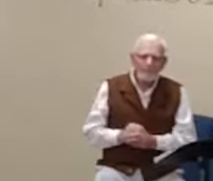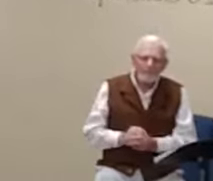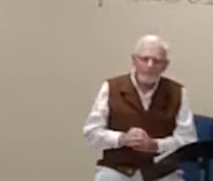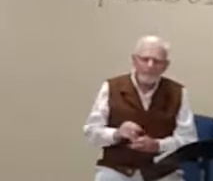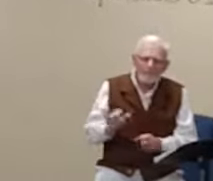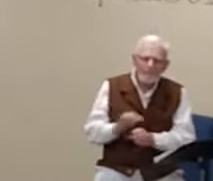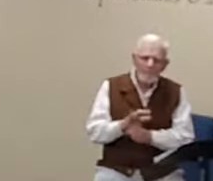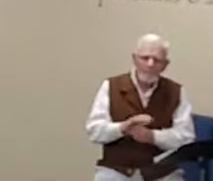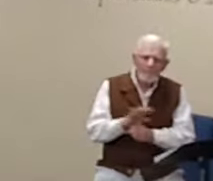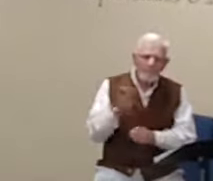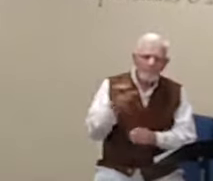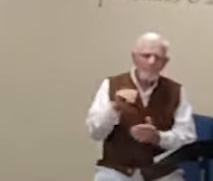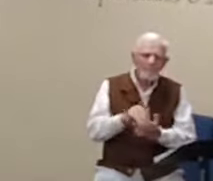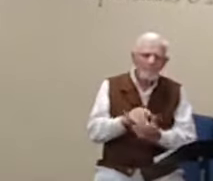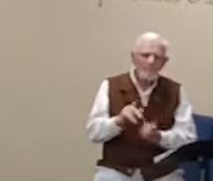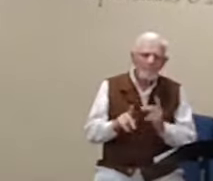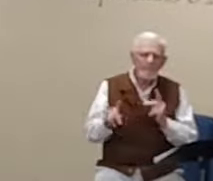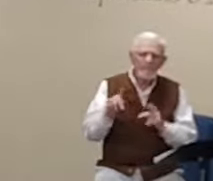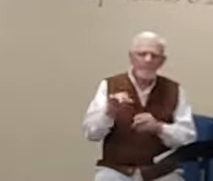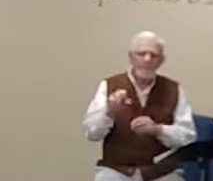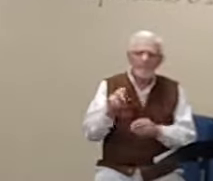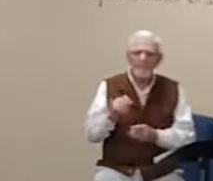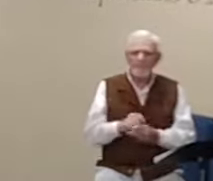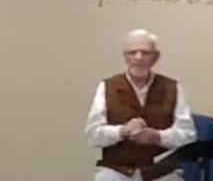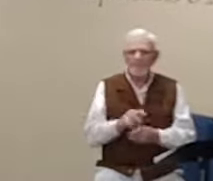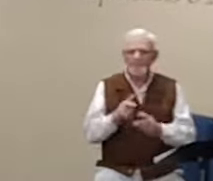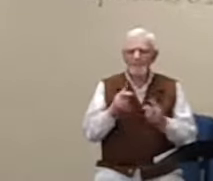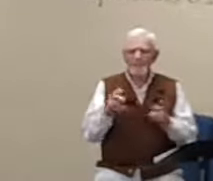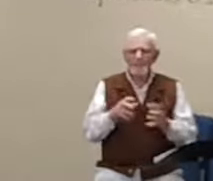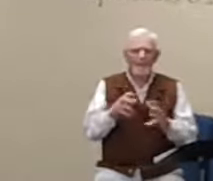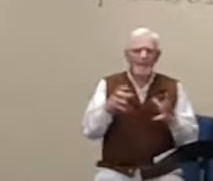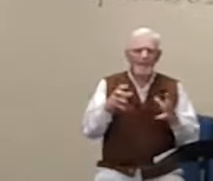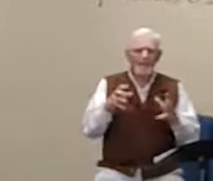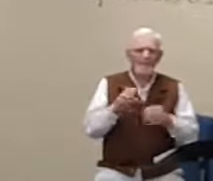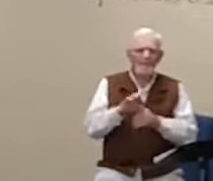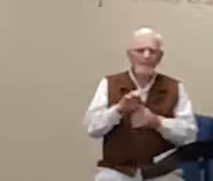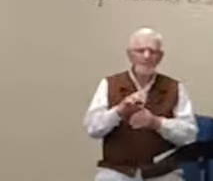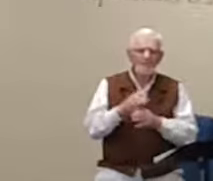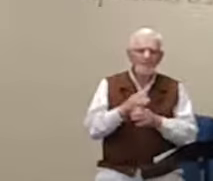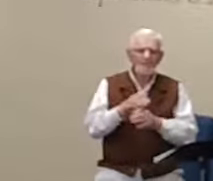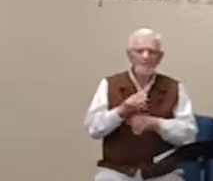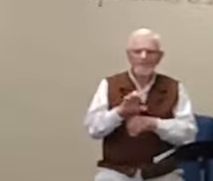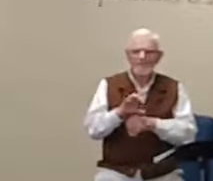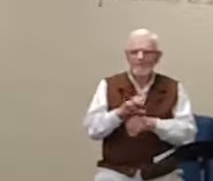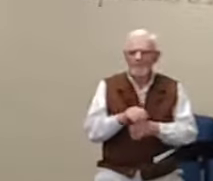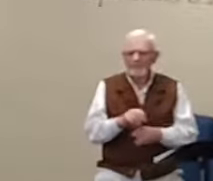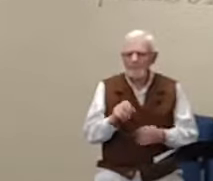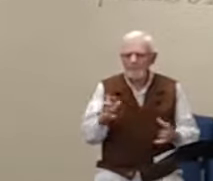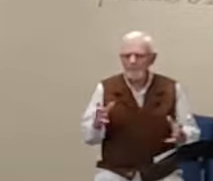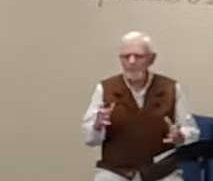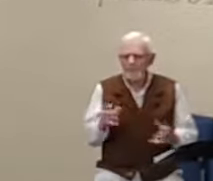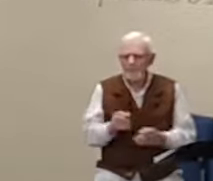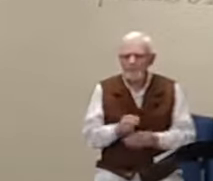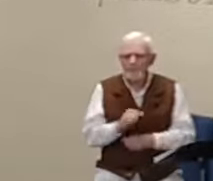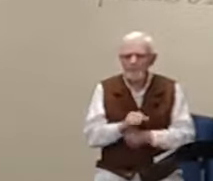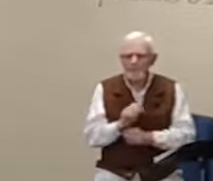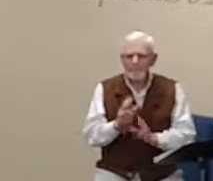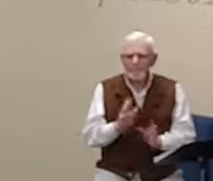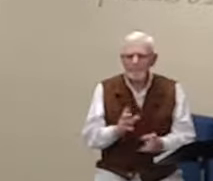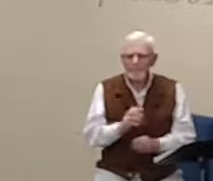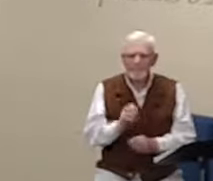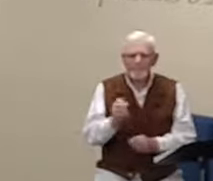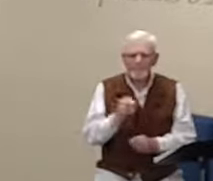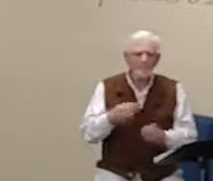about 4,000 people. And so it was a very large church, a very busy church, had lots of, you know, workers and lots